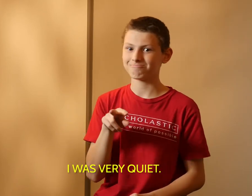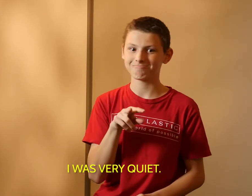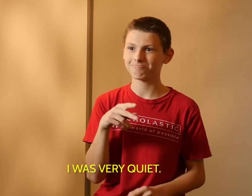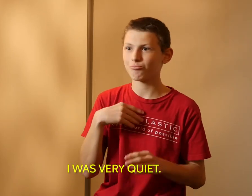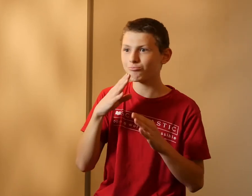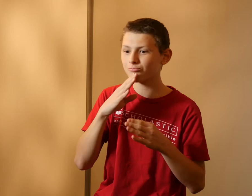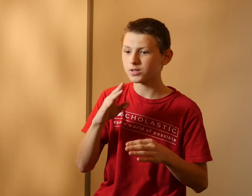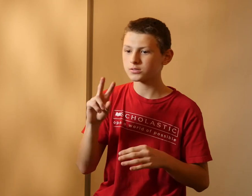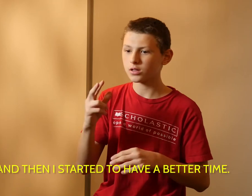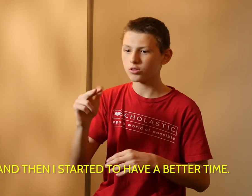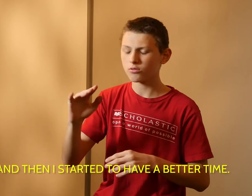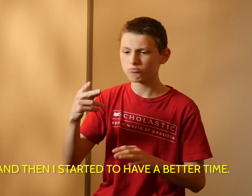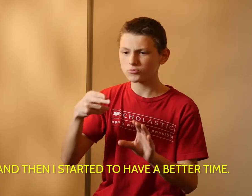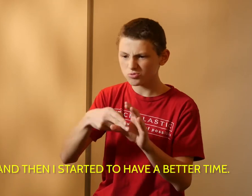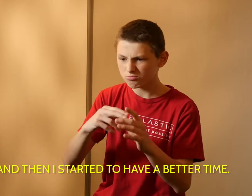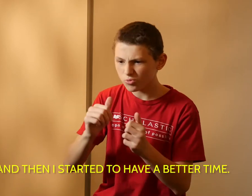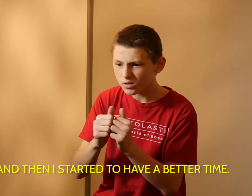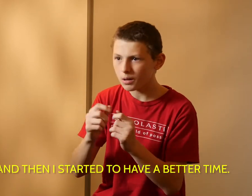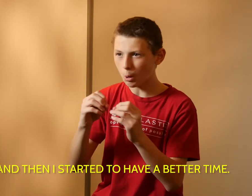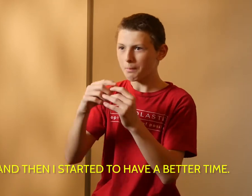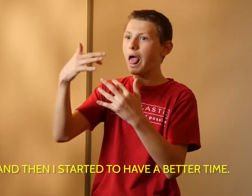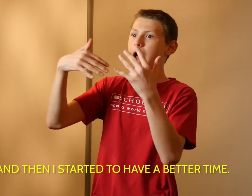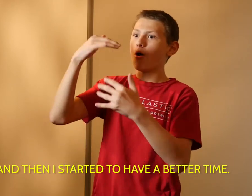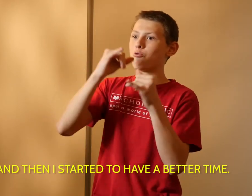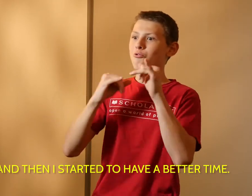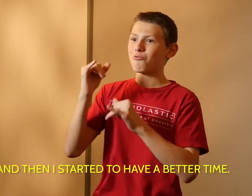quiet. And then I started to have a better time.